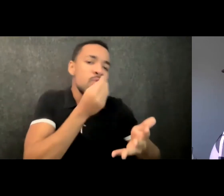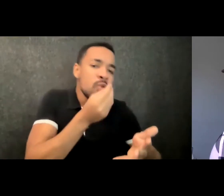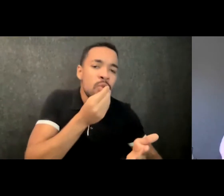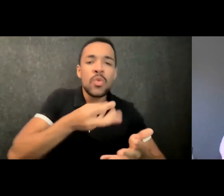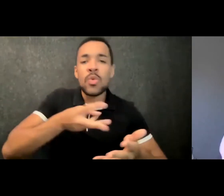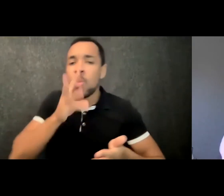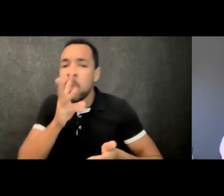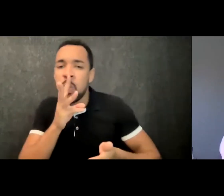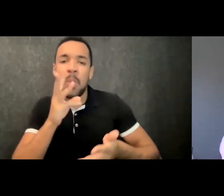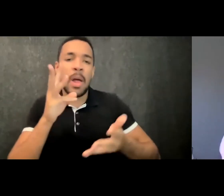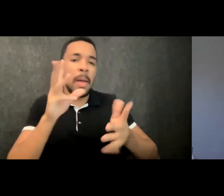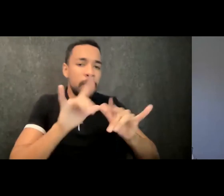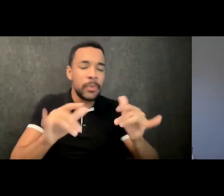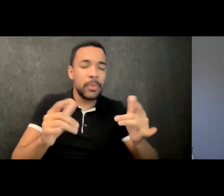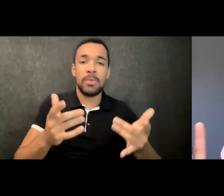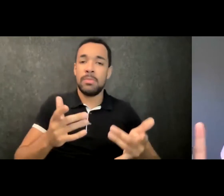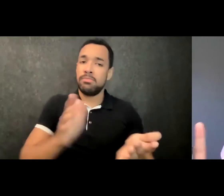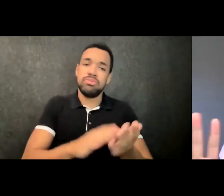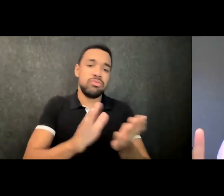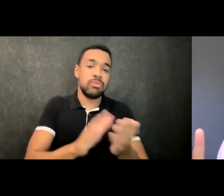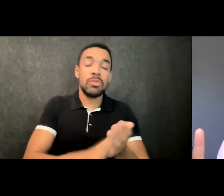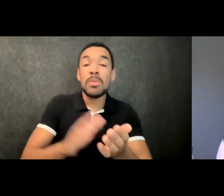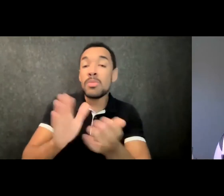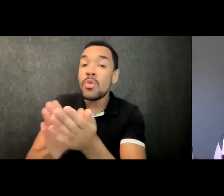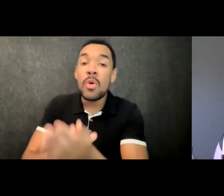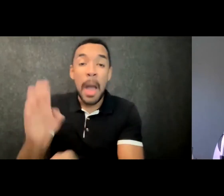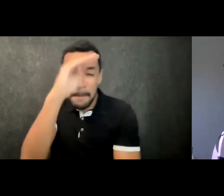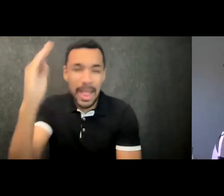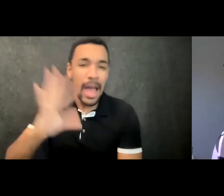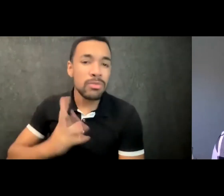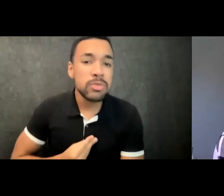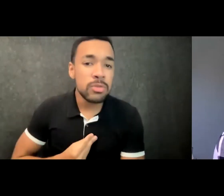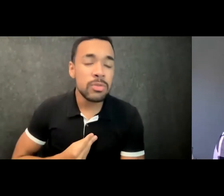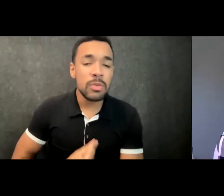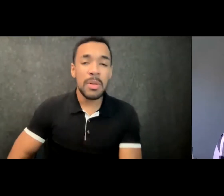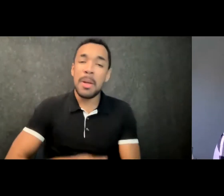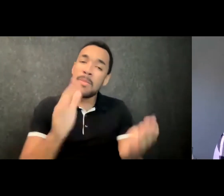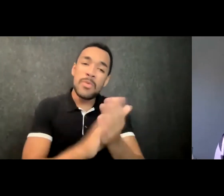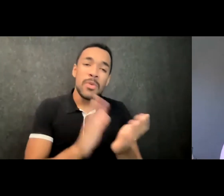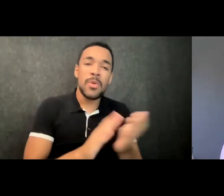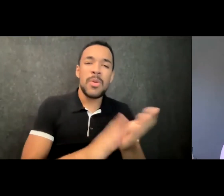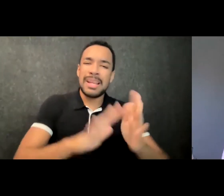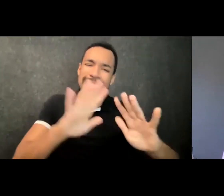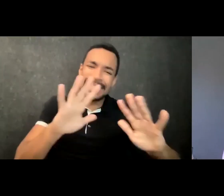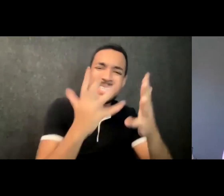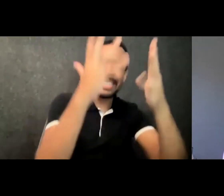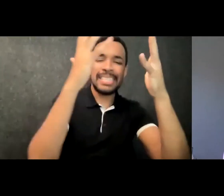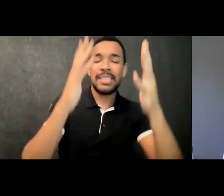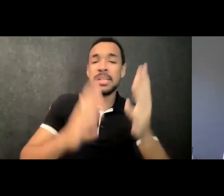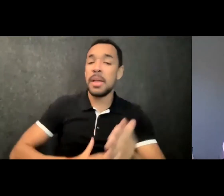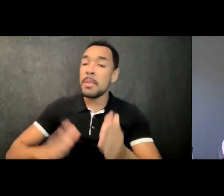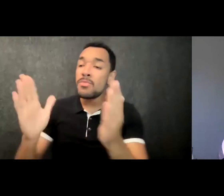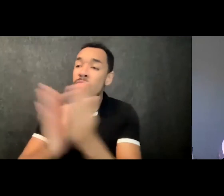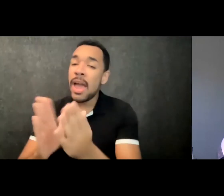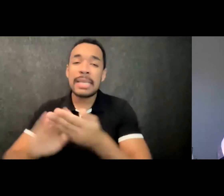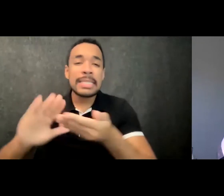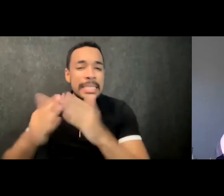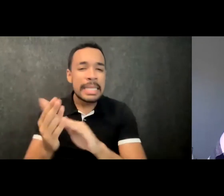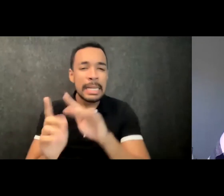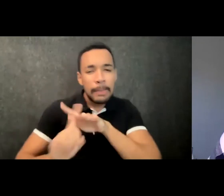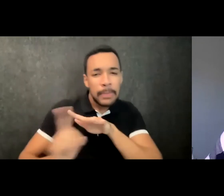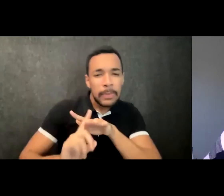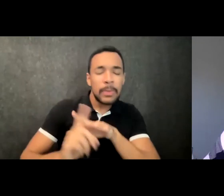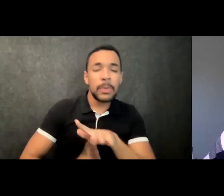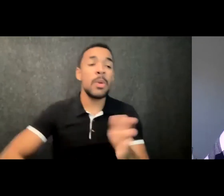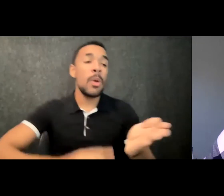Black, trans, praise dancers, to electrified prayer hands. Praise the cities of refuge, Praise the sea